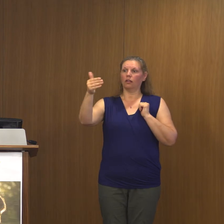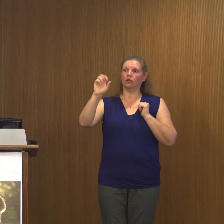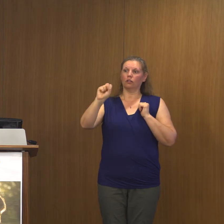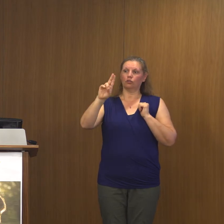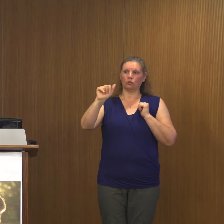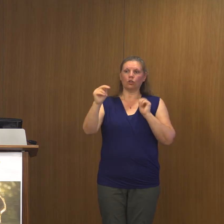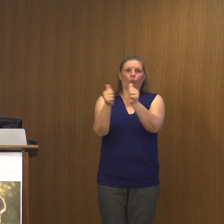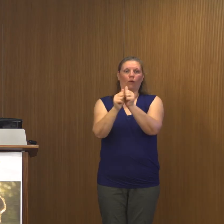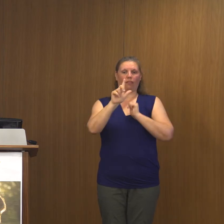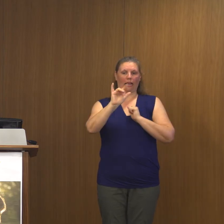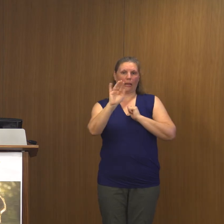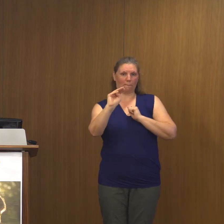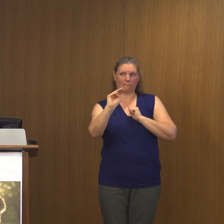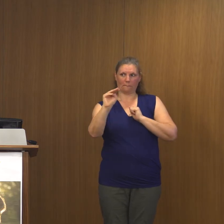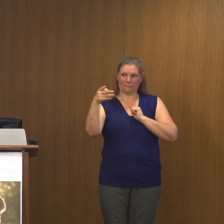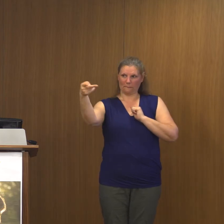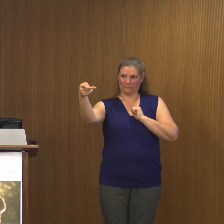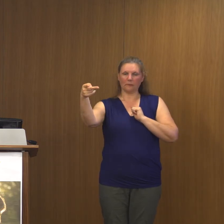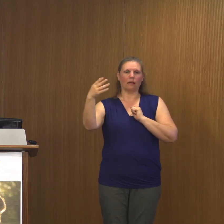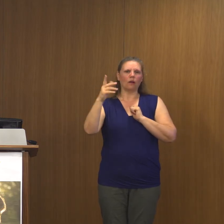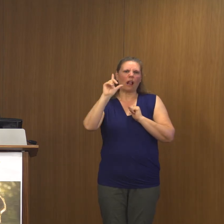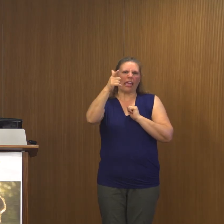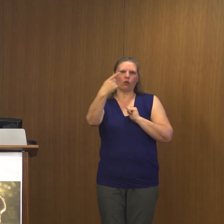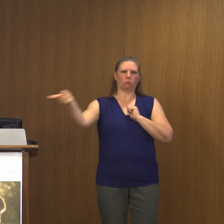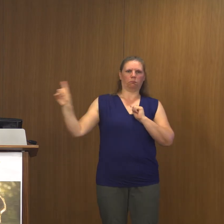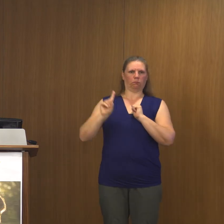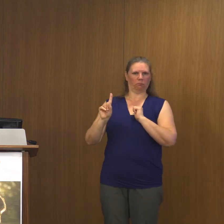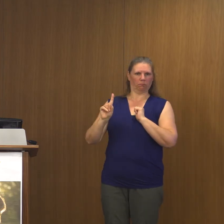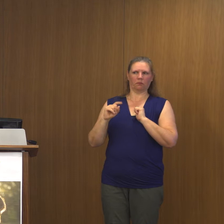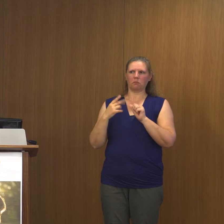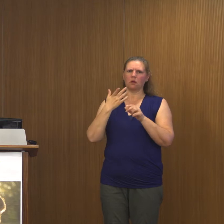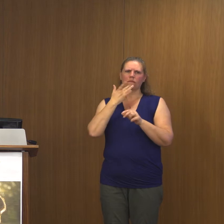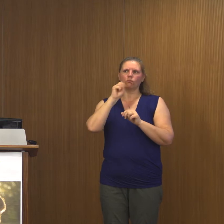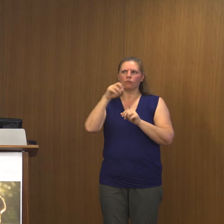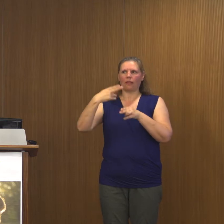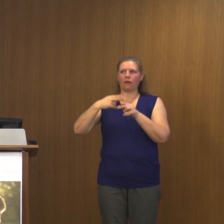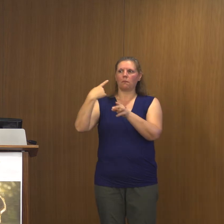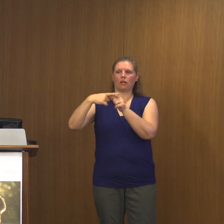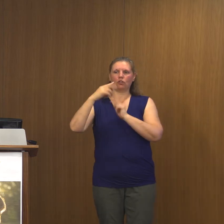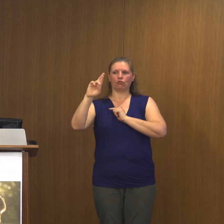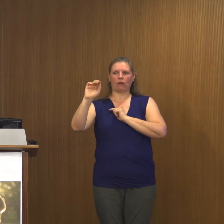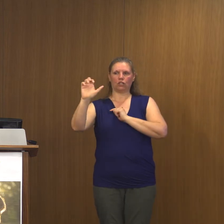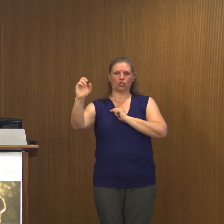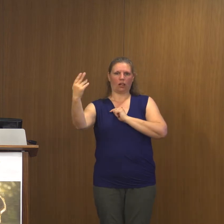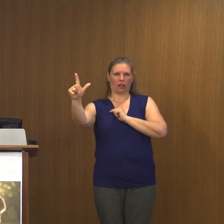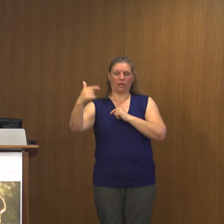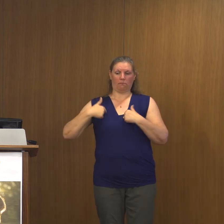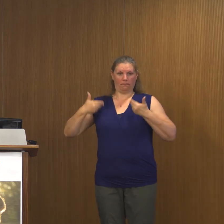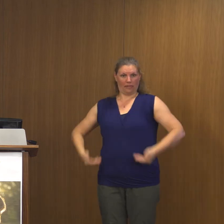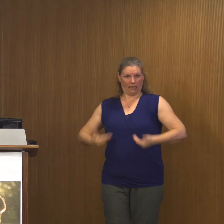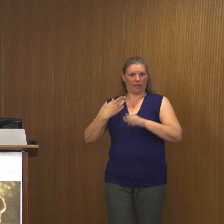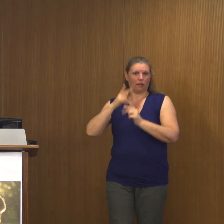and Leon right here, and they'll all come up. I just want to introduce everybody. Rachel, myself, my name is